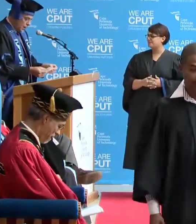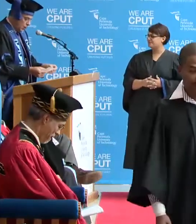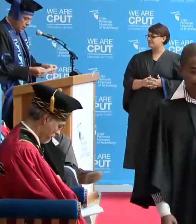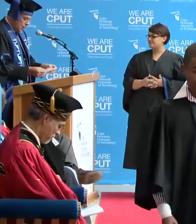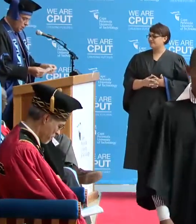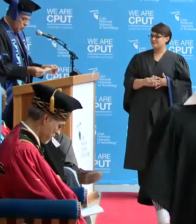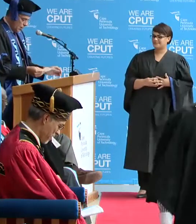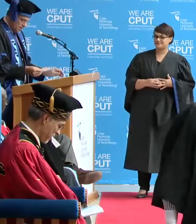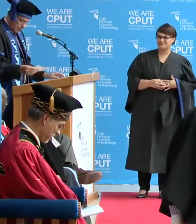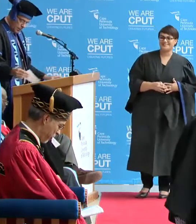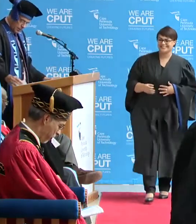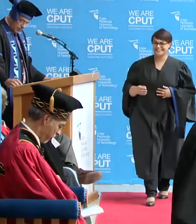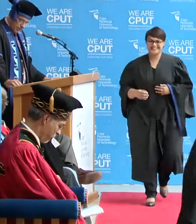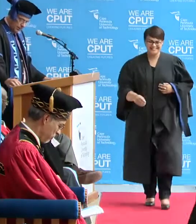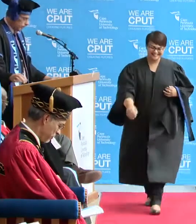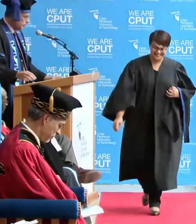Corlia Jane Williams.